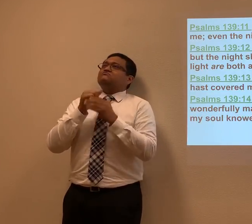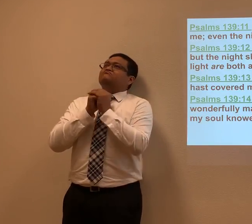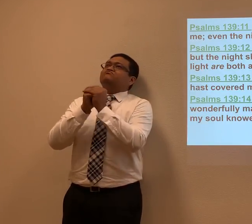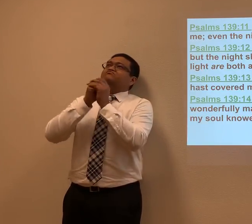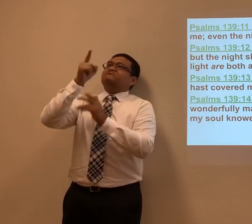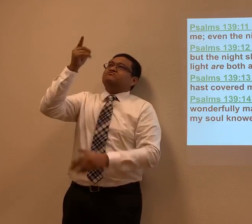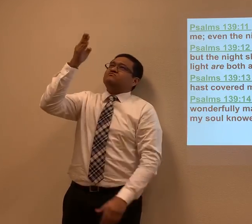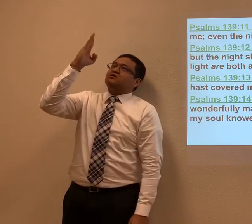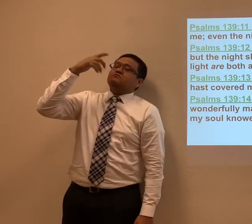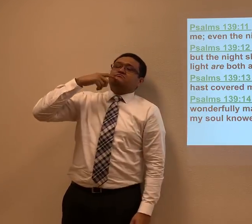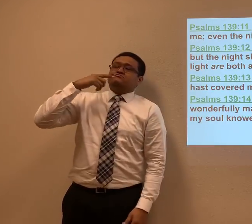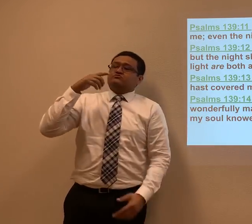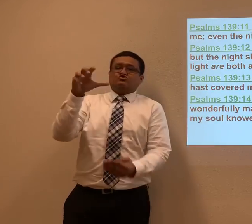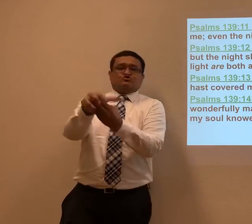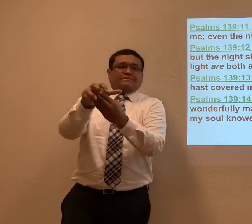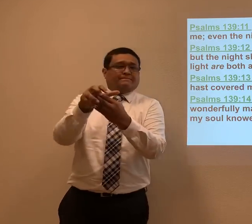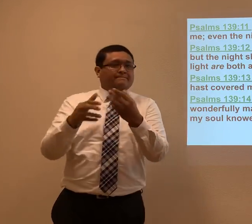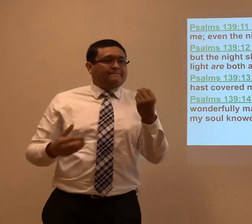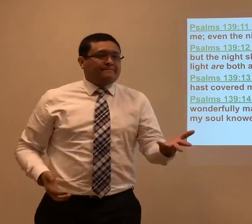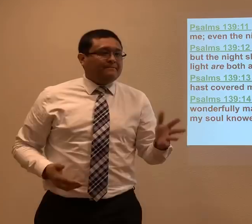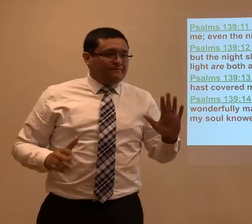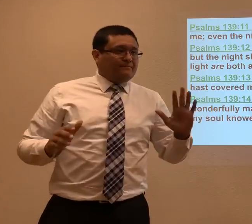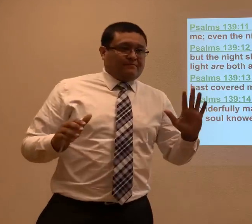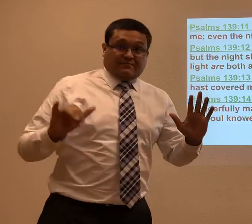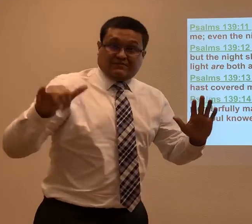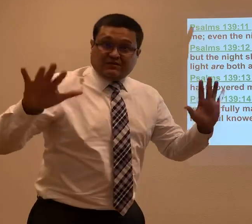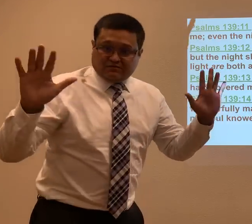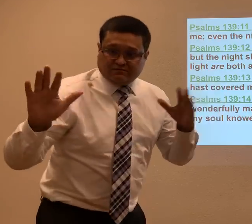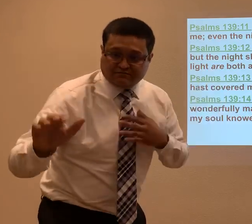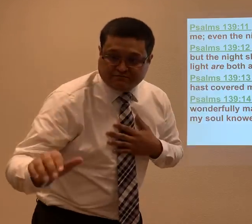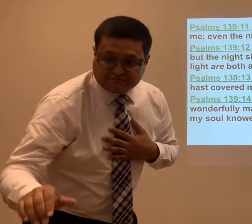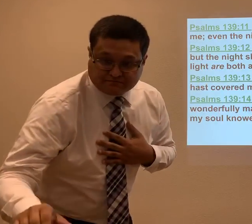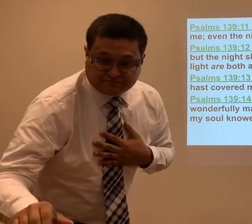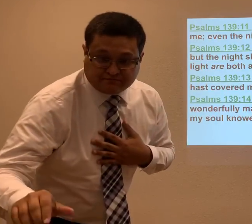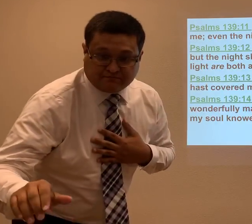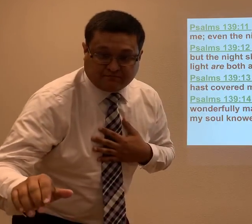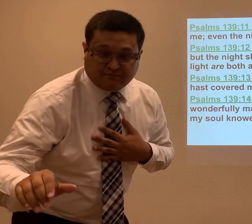So my soul worships God, because he is awesome.